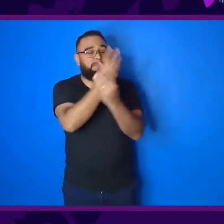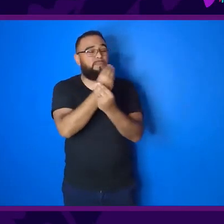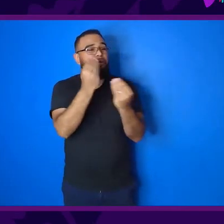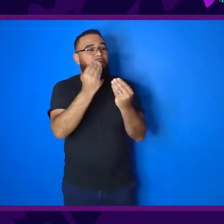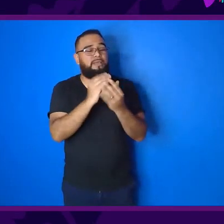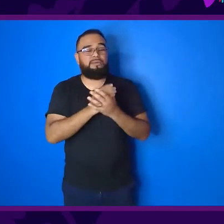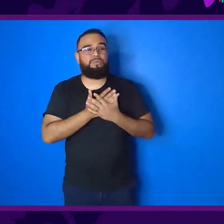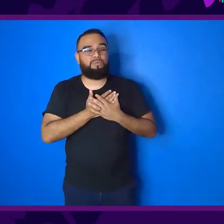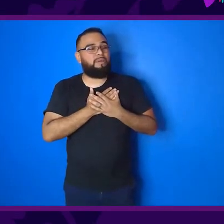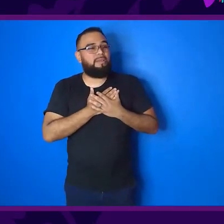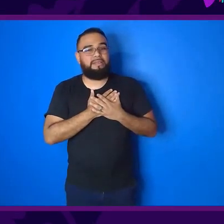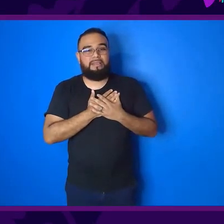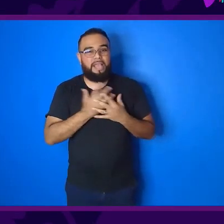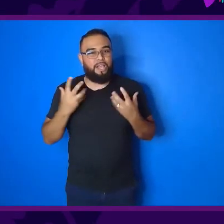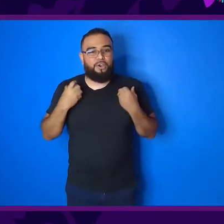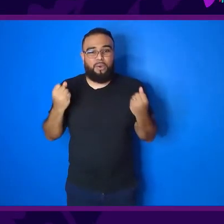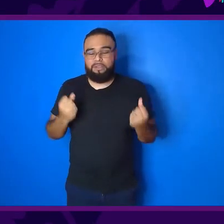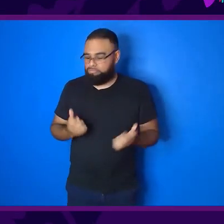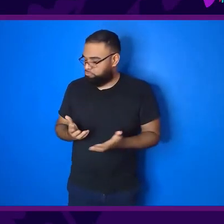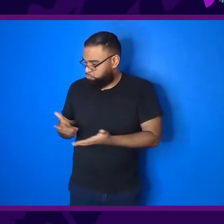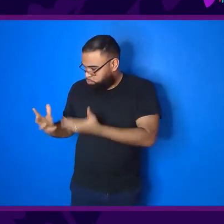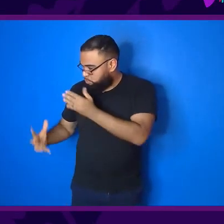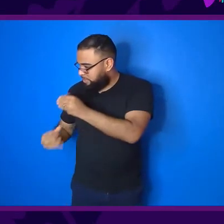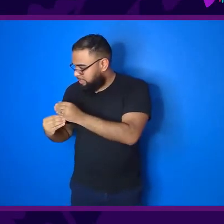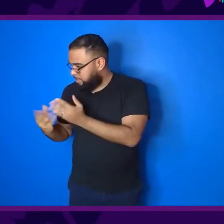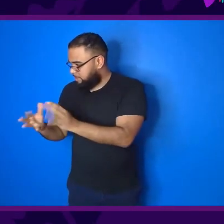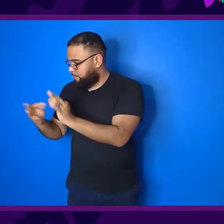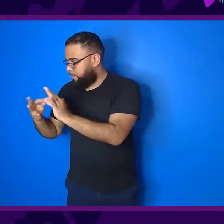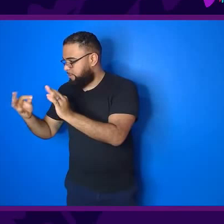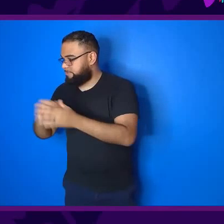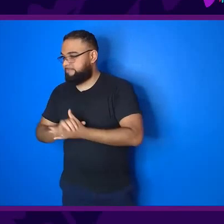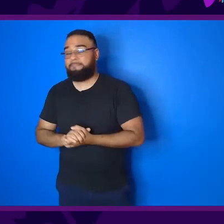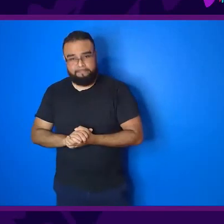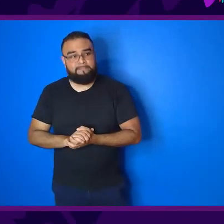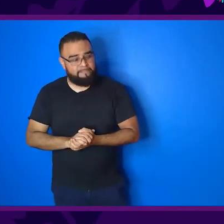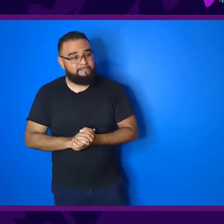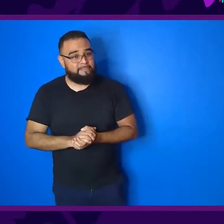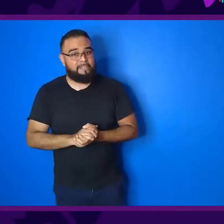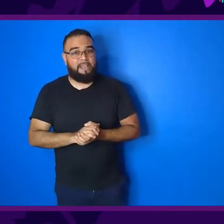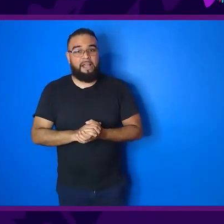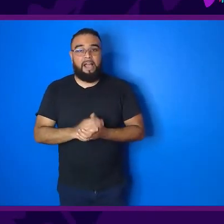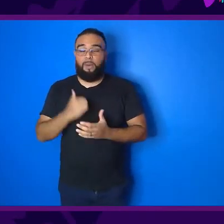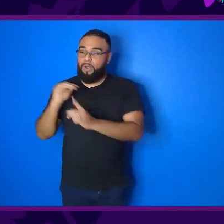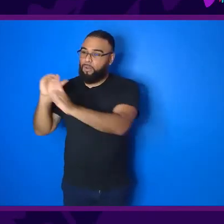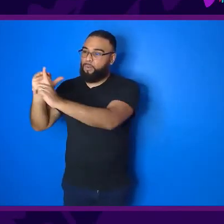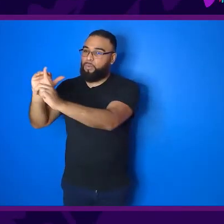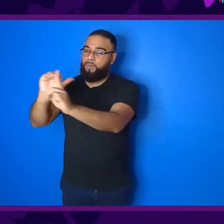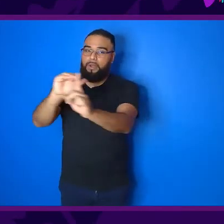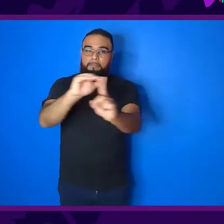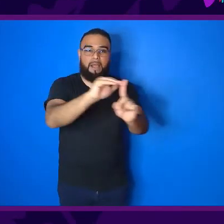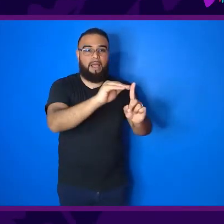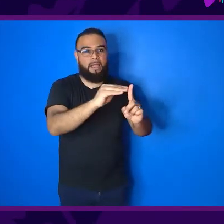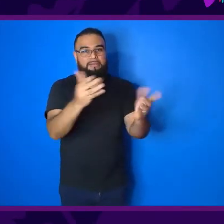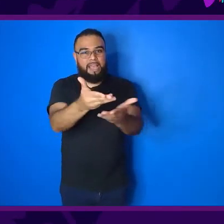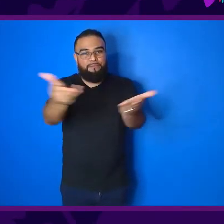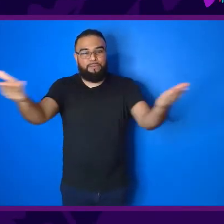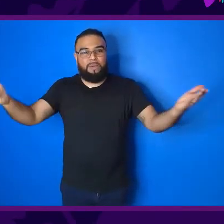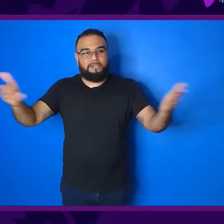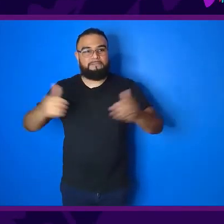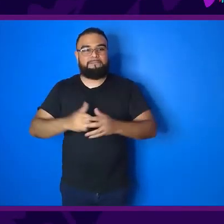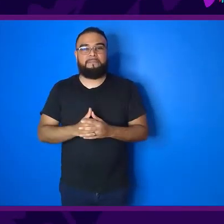to say something? Yes, we just want to remind everyone that this period, as grave as